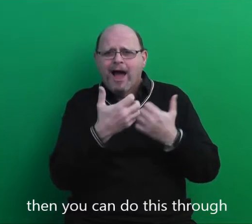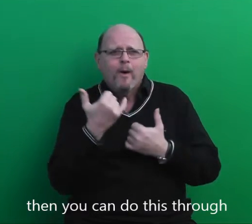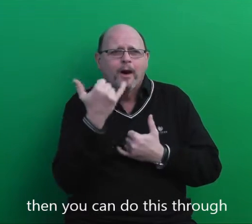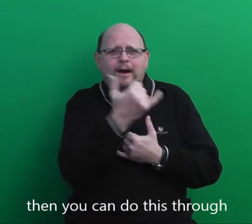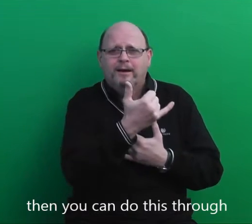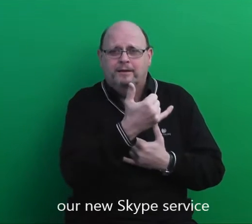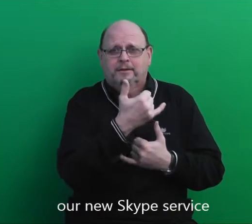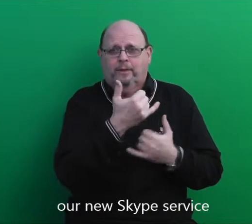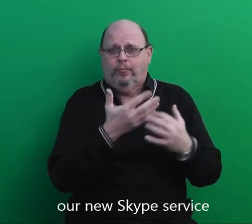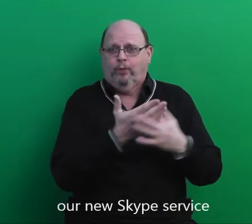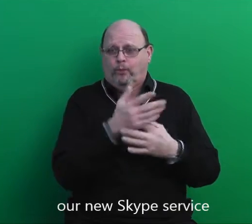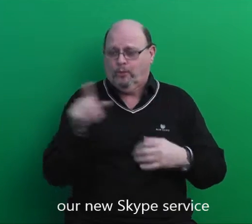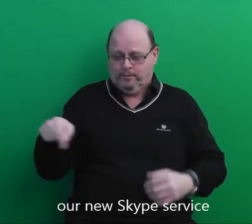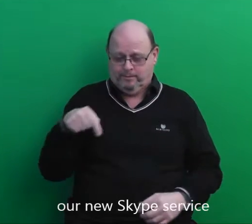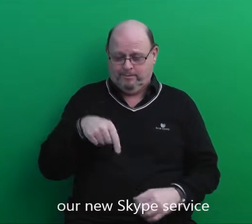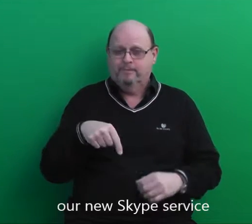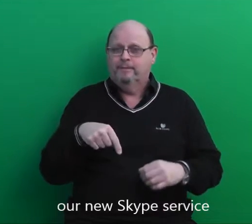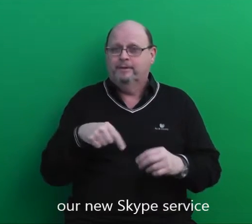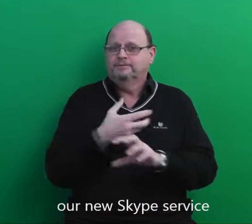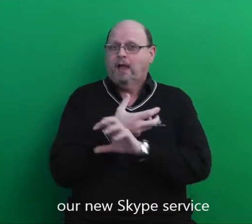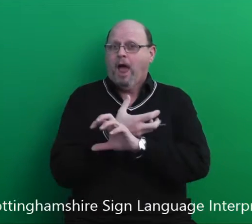our new Skype service.